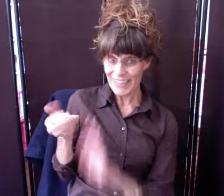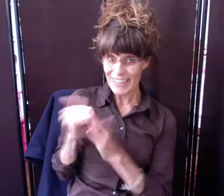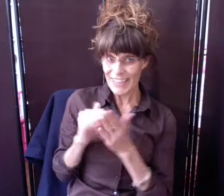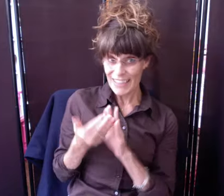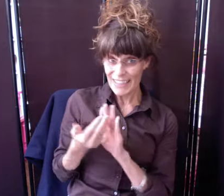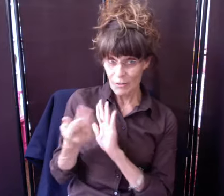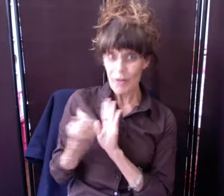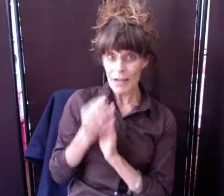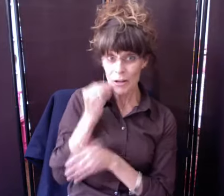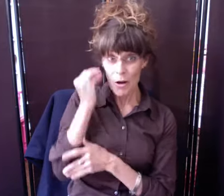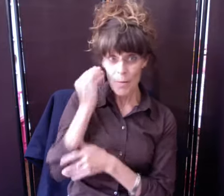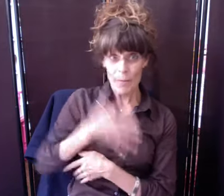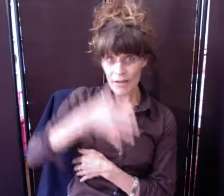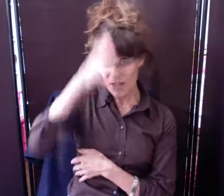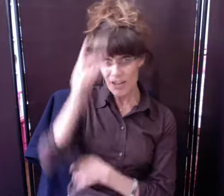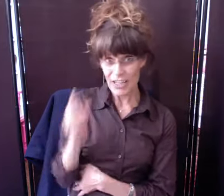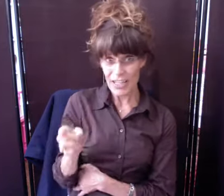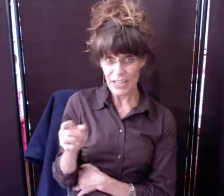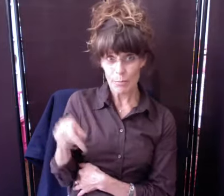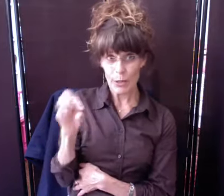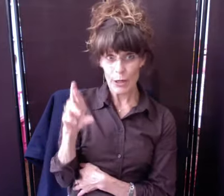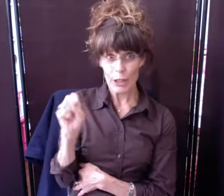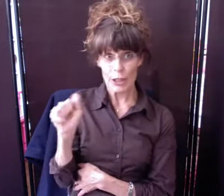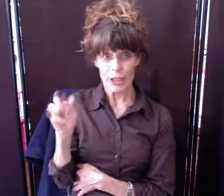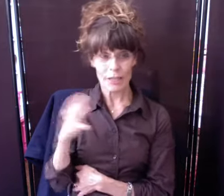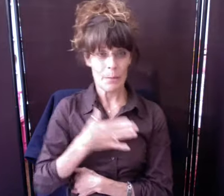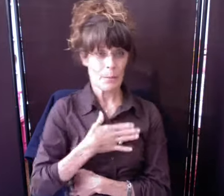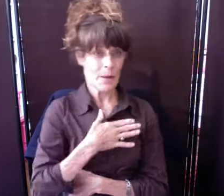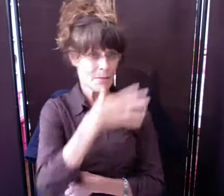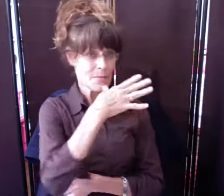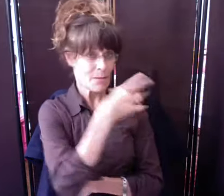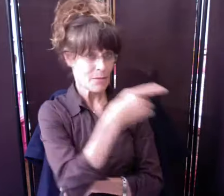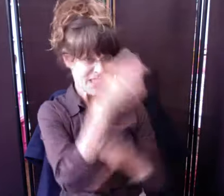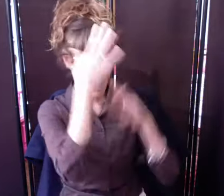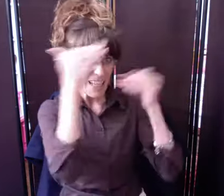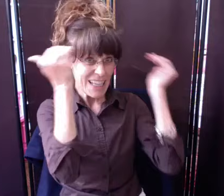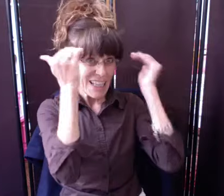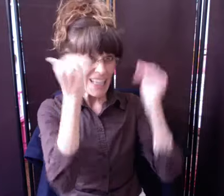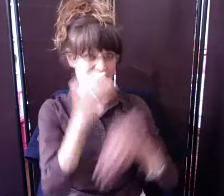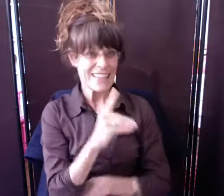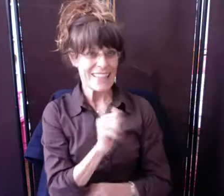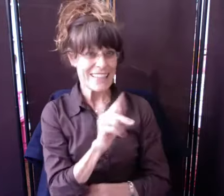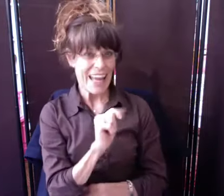My father's Persian, my mom's Danish. I'm an only child. They had accents. They were new to the